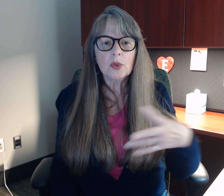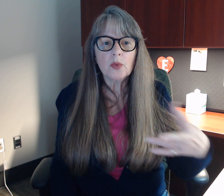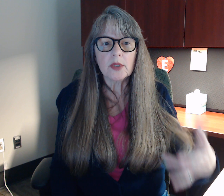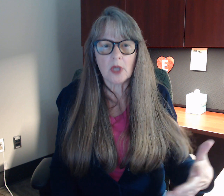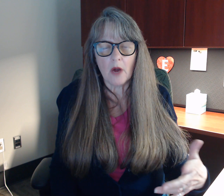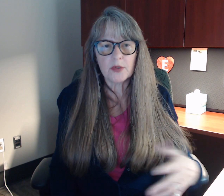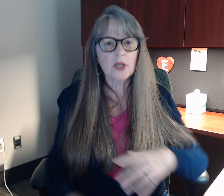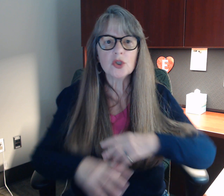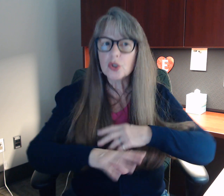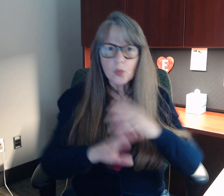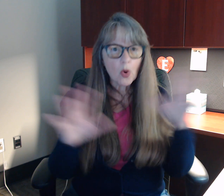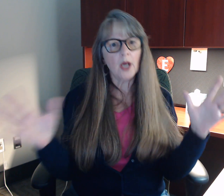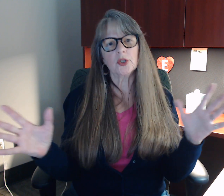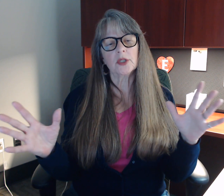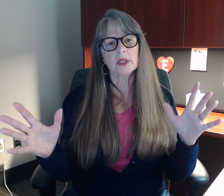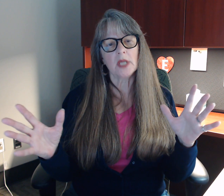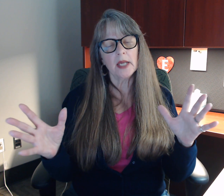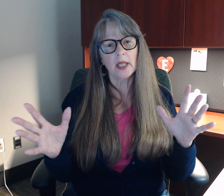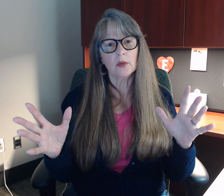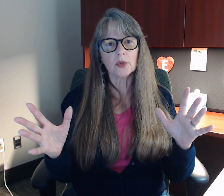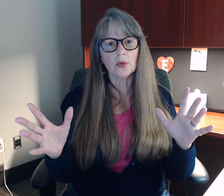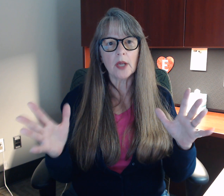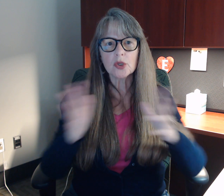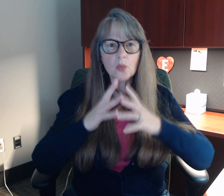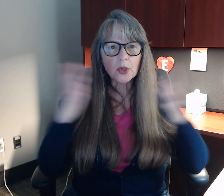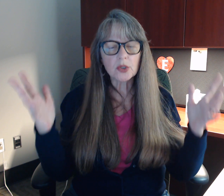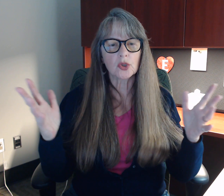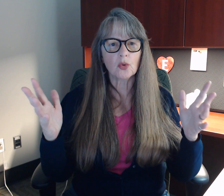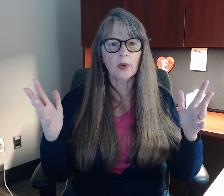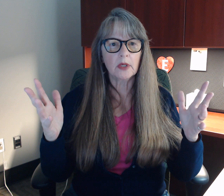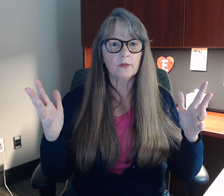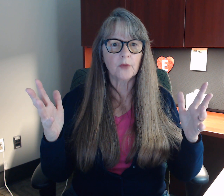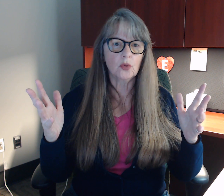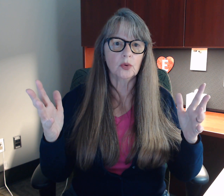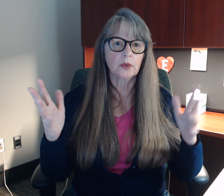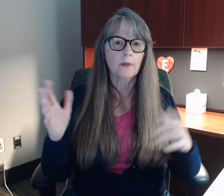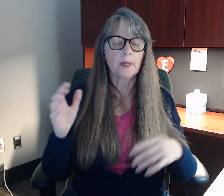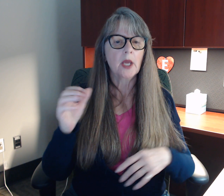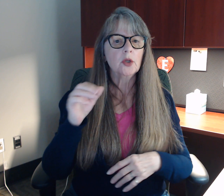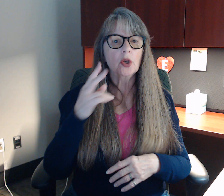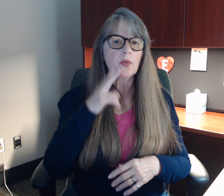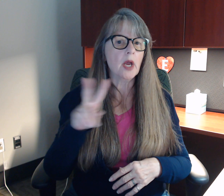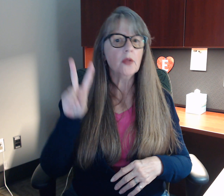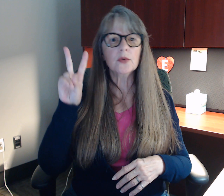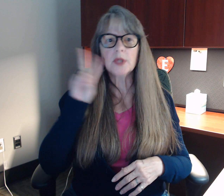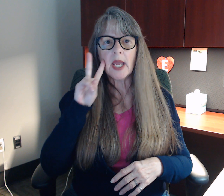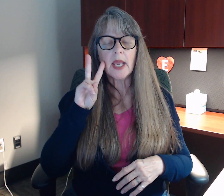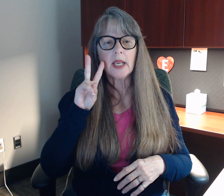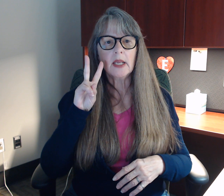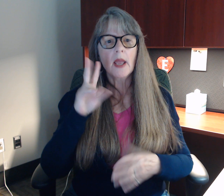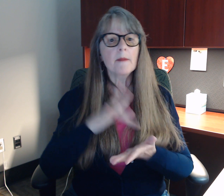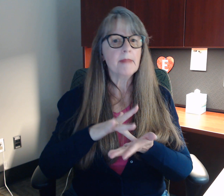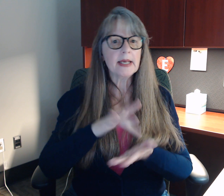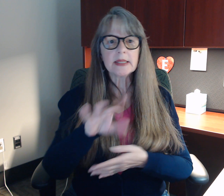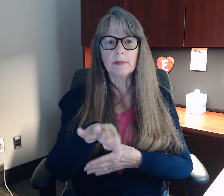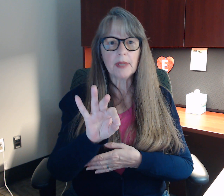as a conversation, just watch the sign language, right? Just watch the story unfold. The other day, medicine pick